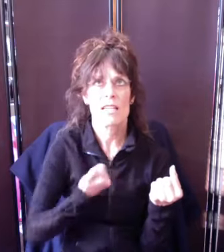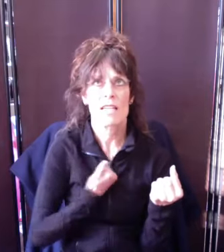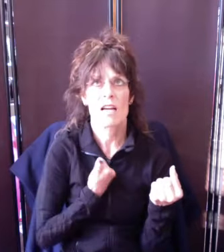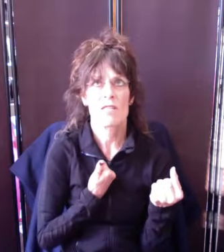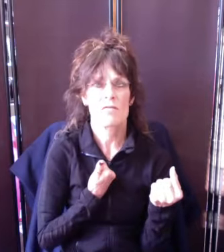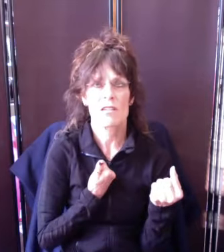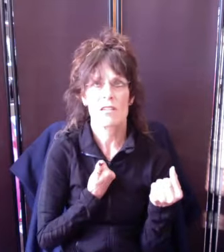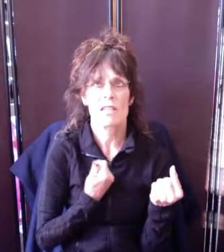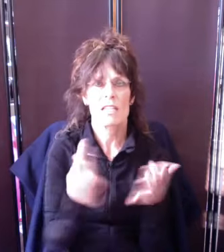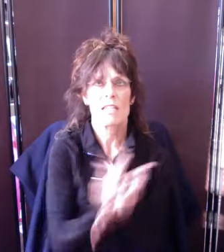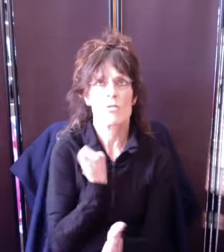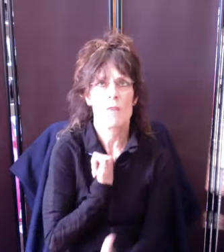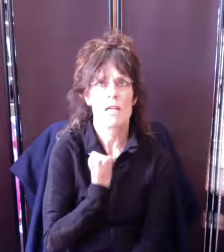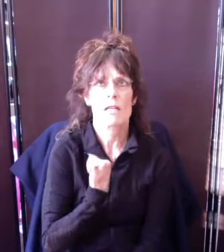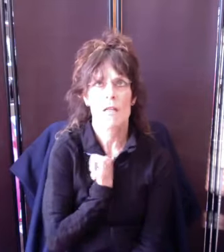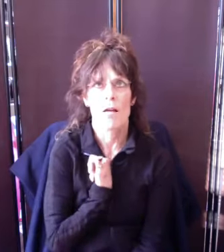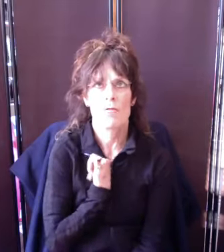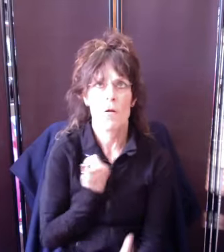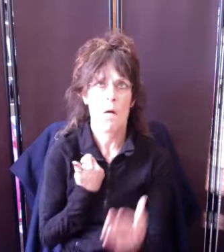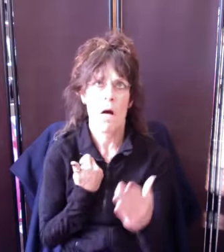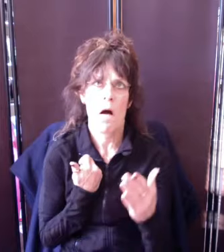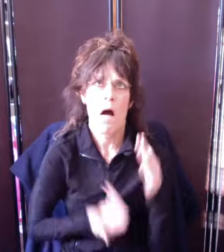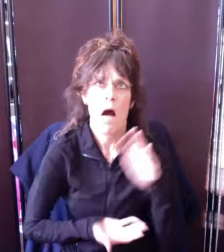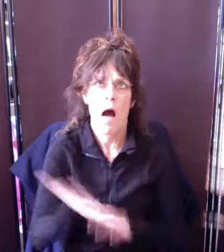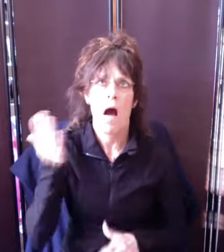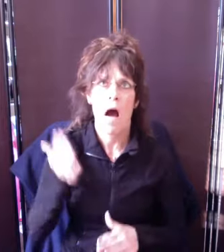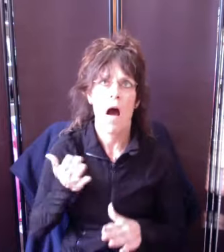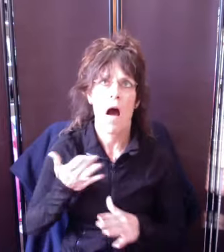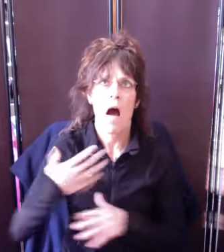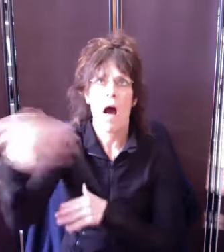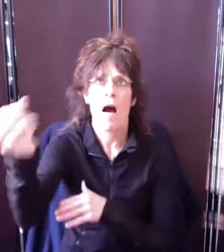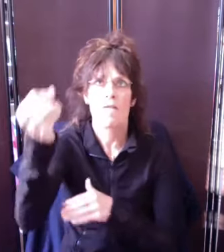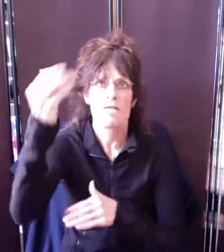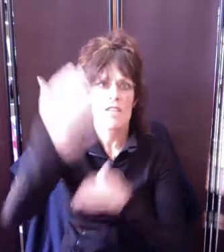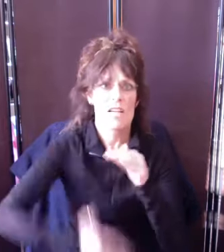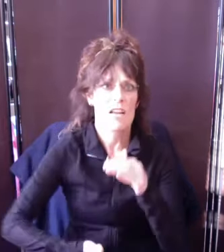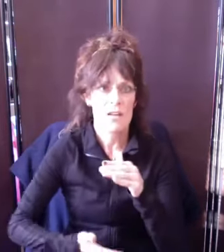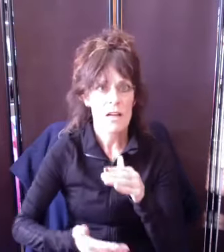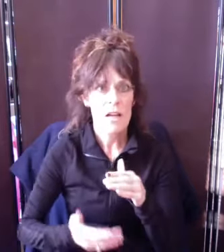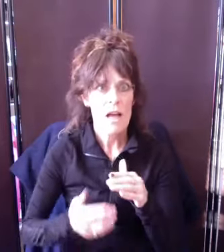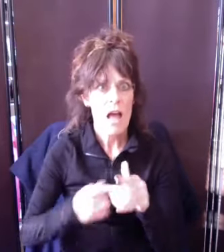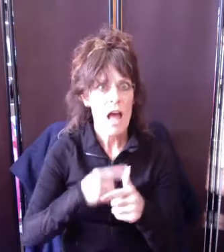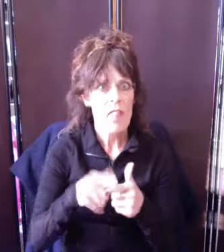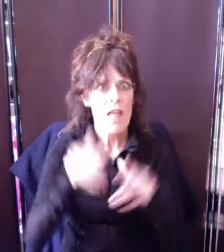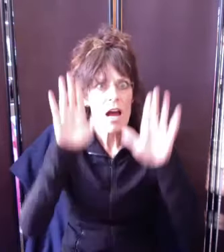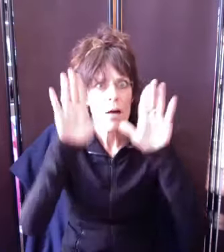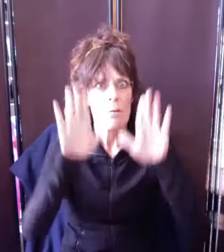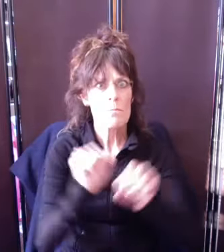motor. And then a miracle happened. A miracle happened. And it happened. This happened several times.